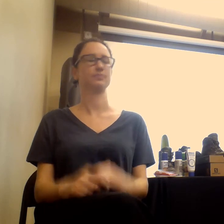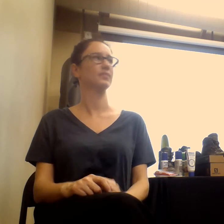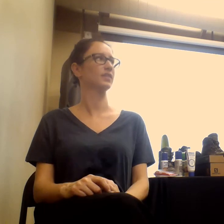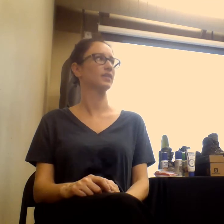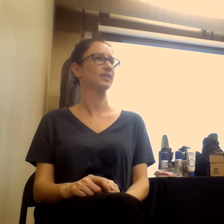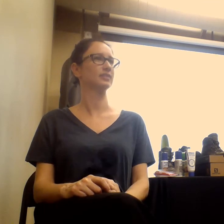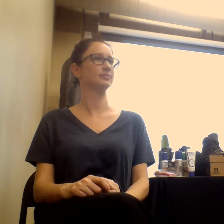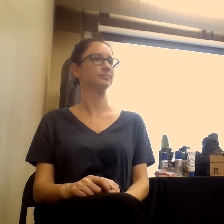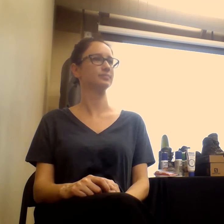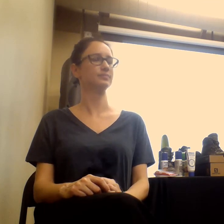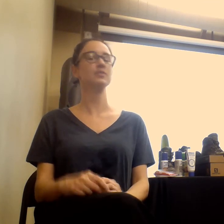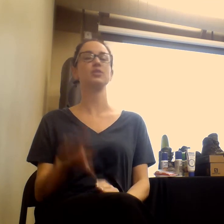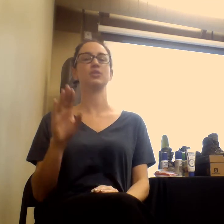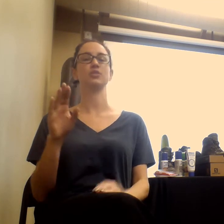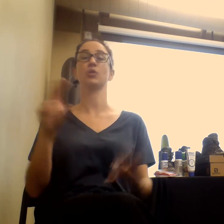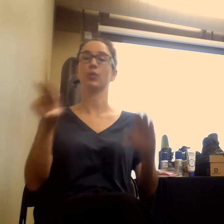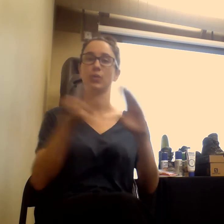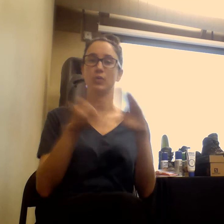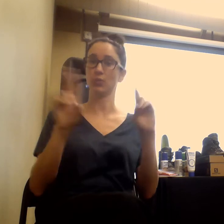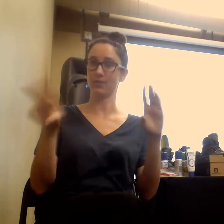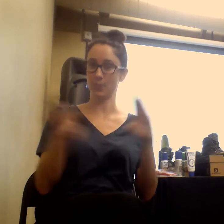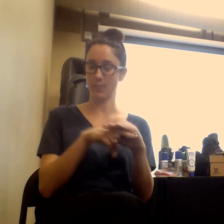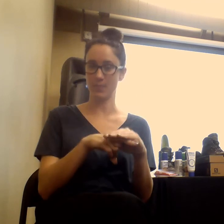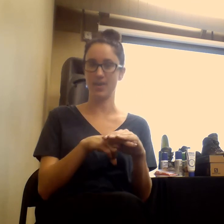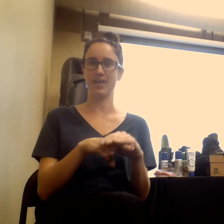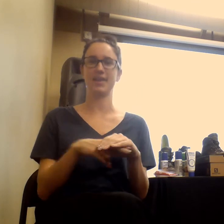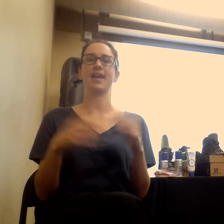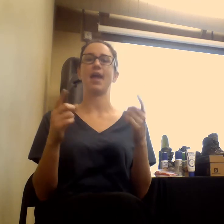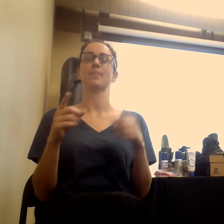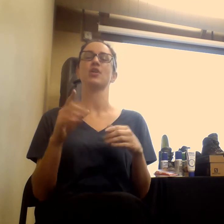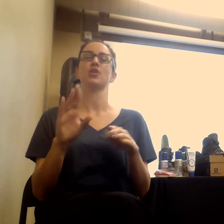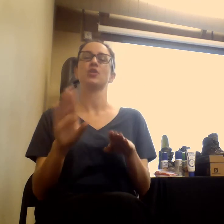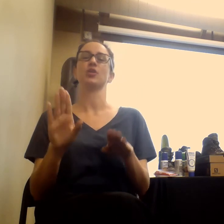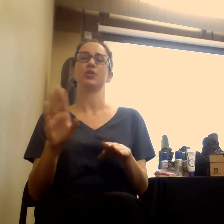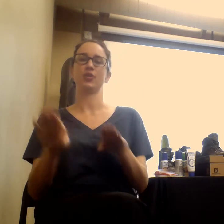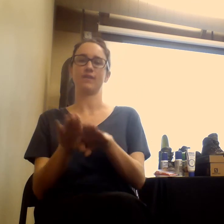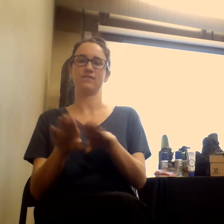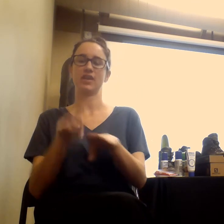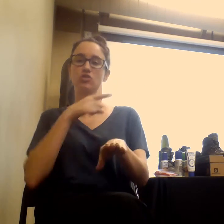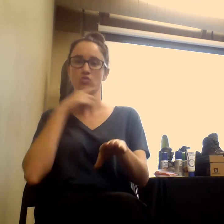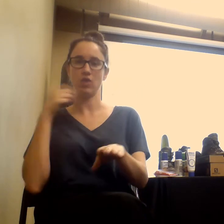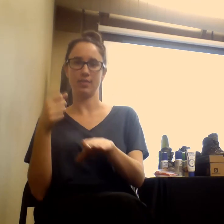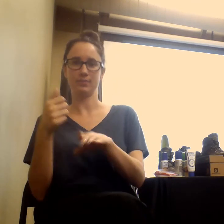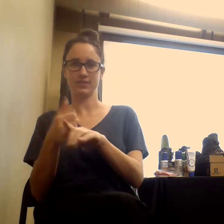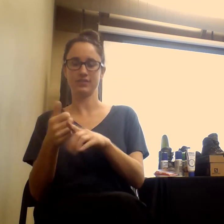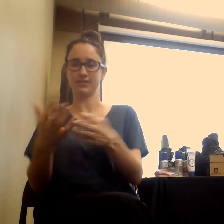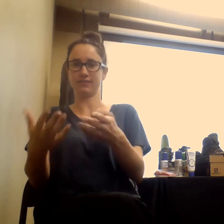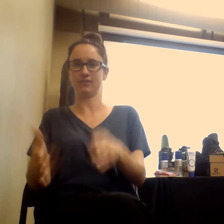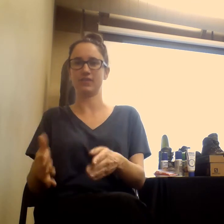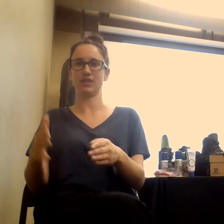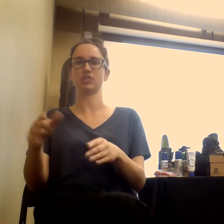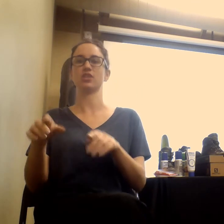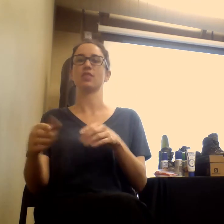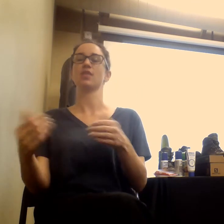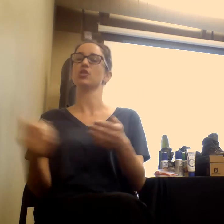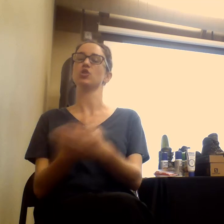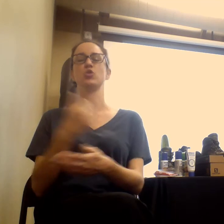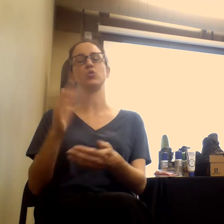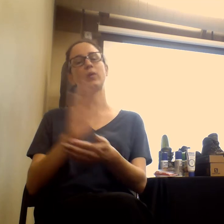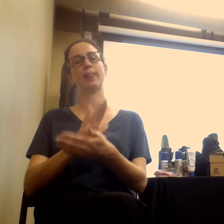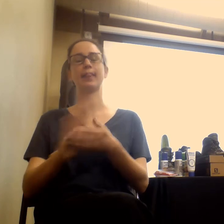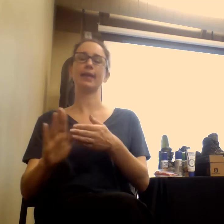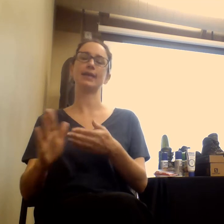dead skin, nothing on it, it's heavenly. So, and it also forces me not to wear this pair of sock in my boots because it's just